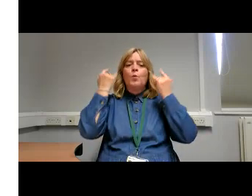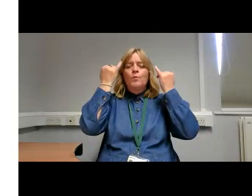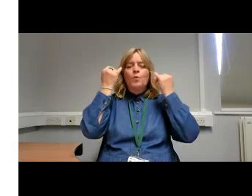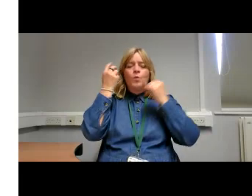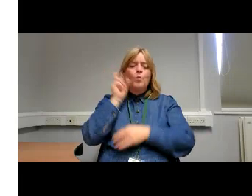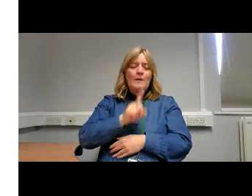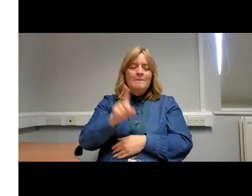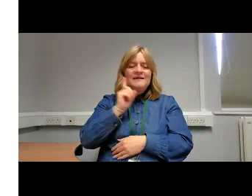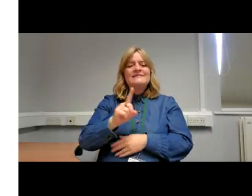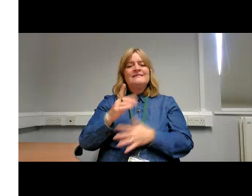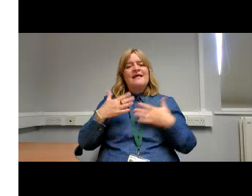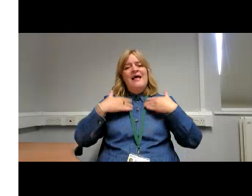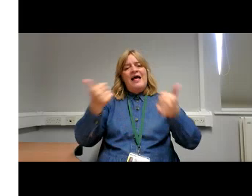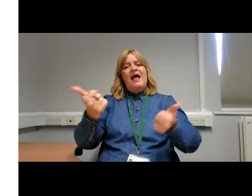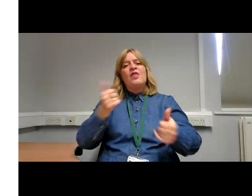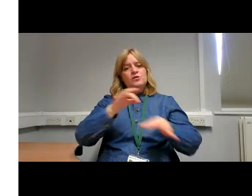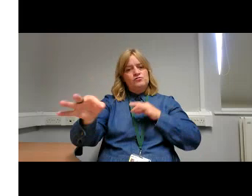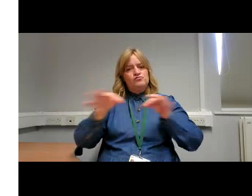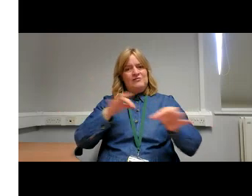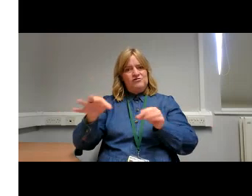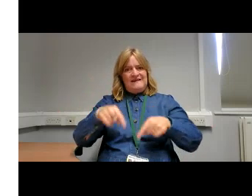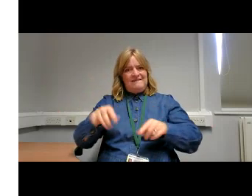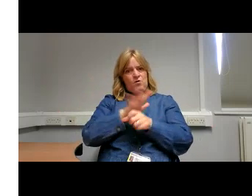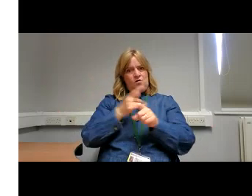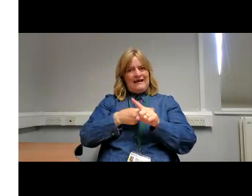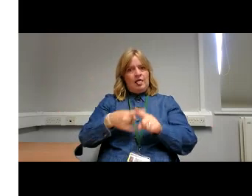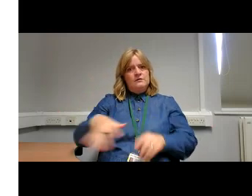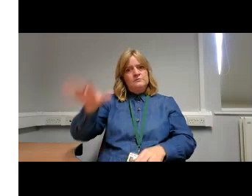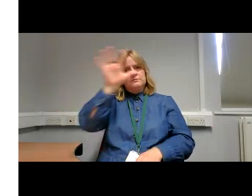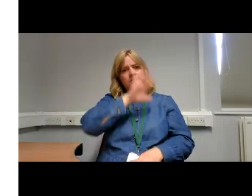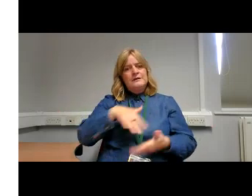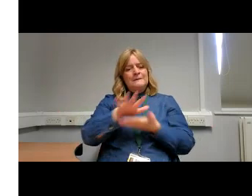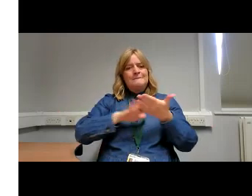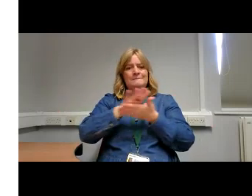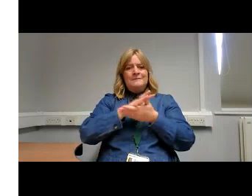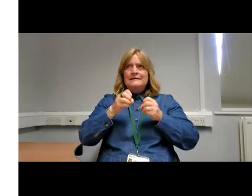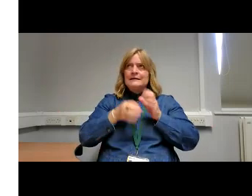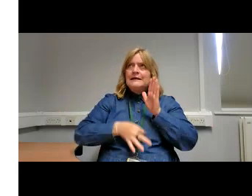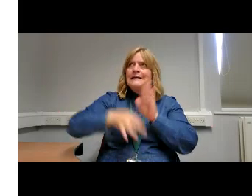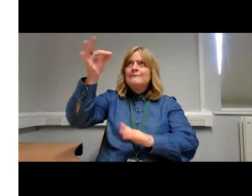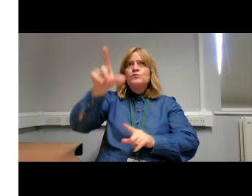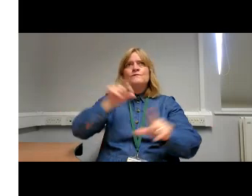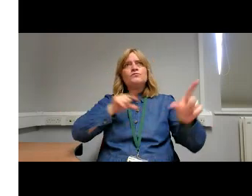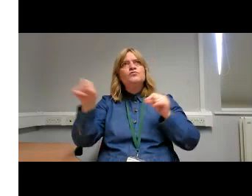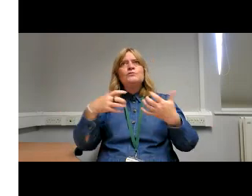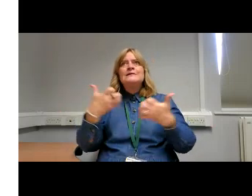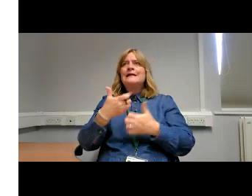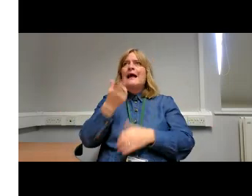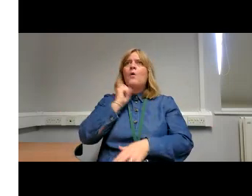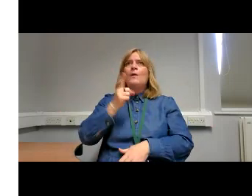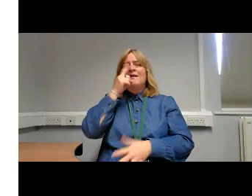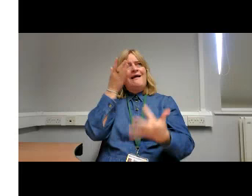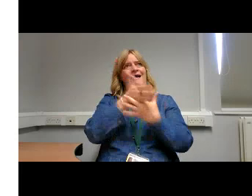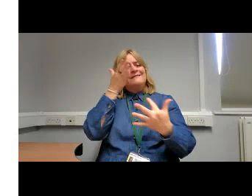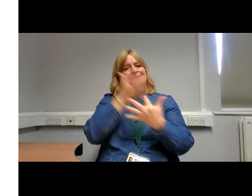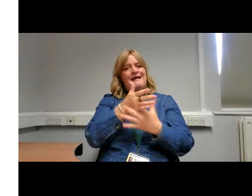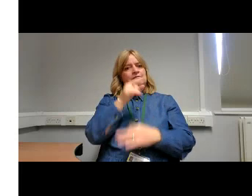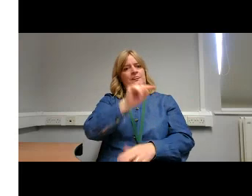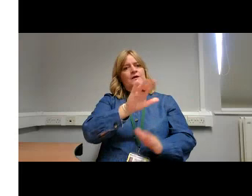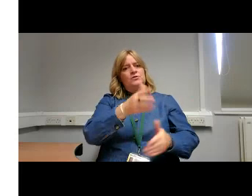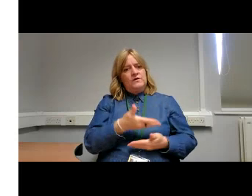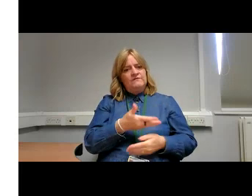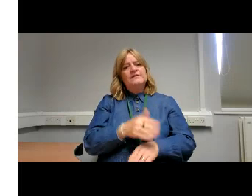that community pharmacy had a part to play in increasing choice in the ways that people can access contraception. You might have